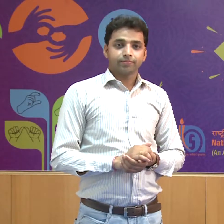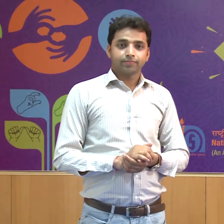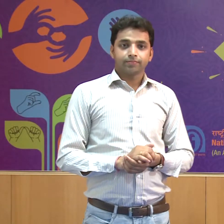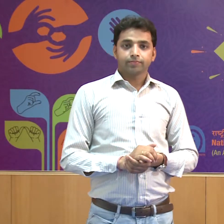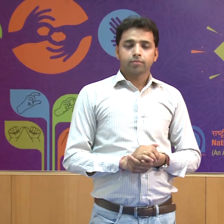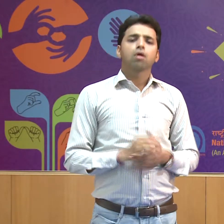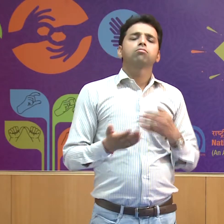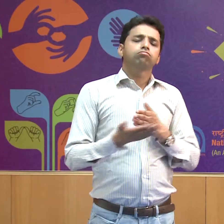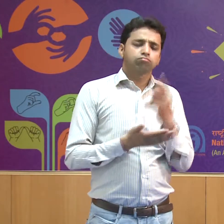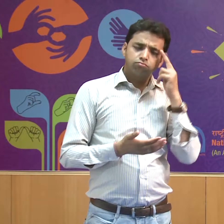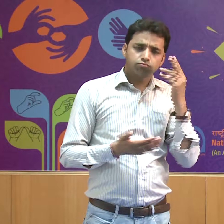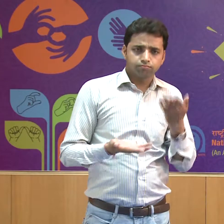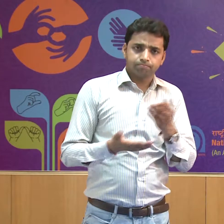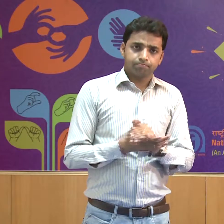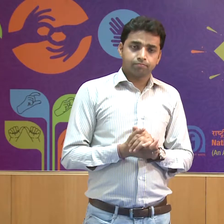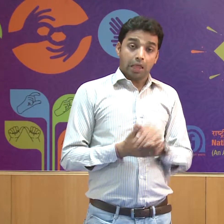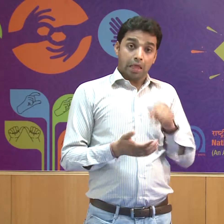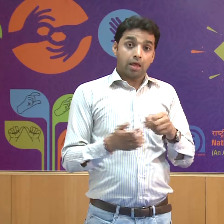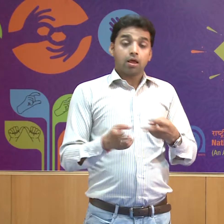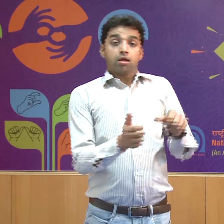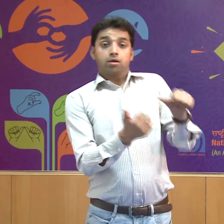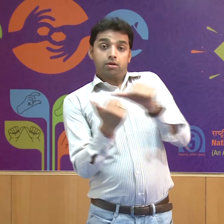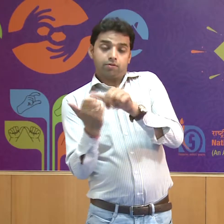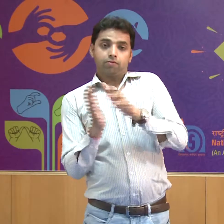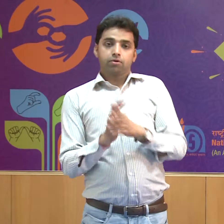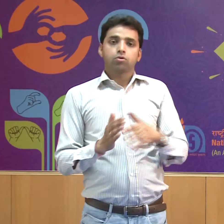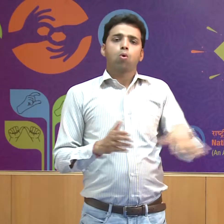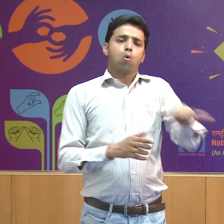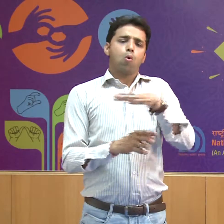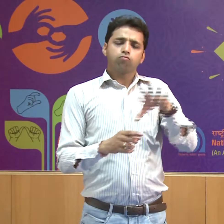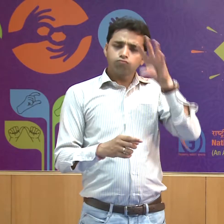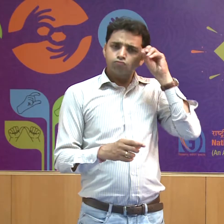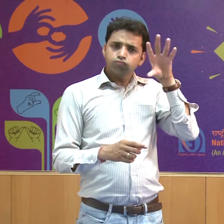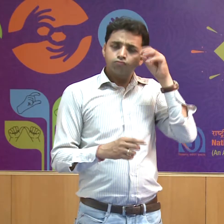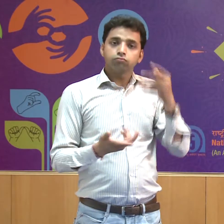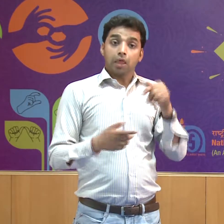Let us now revise all that we have learned in this lesson.